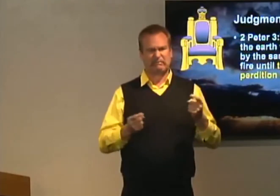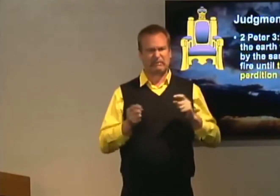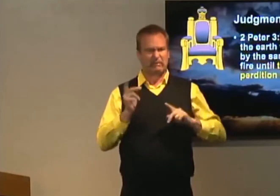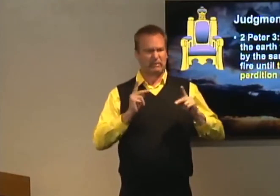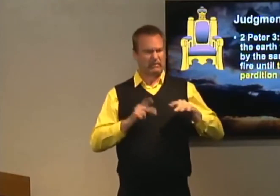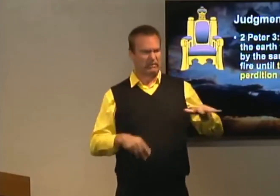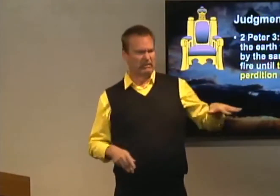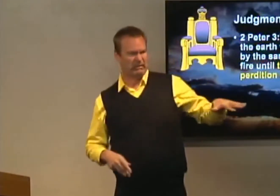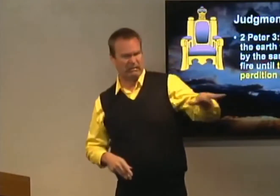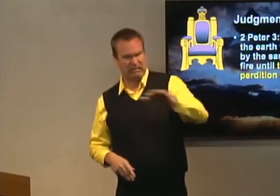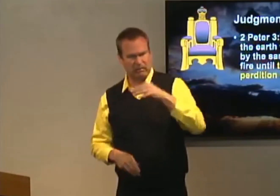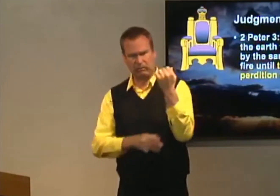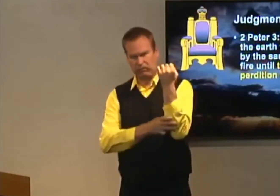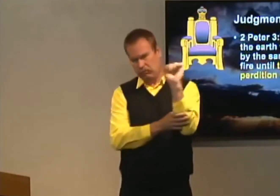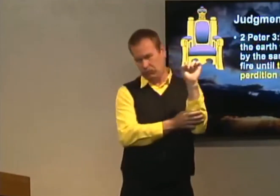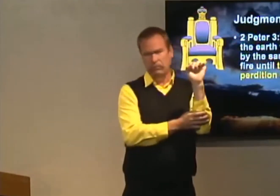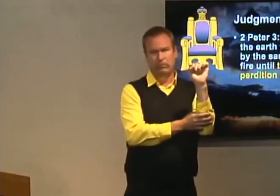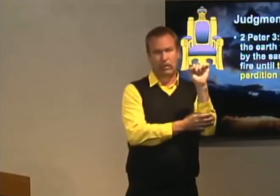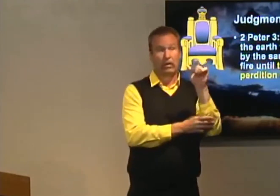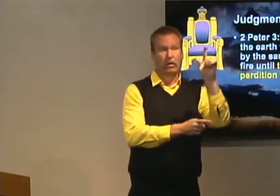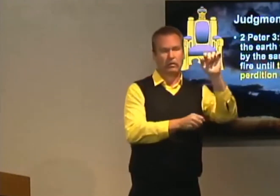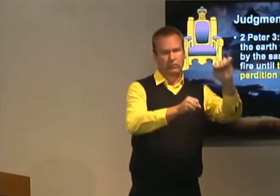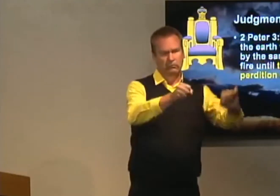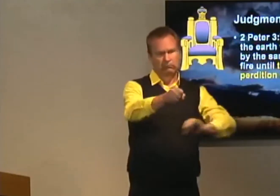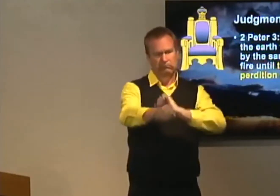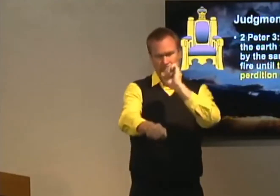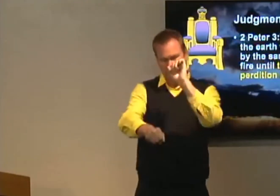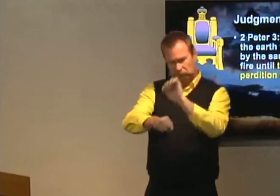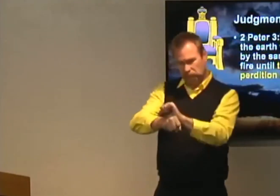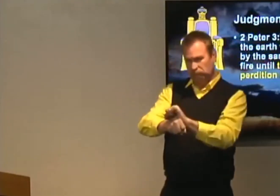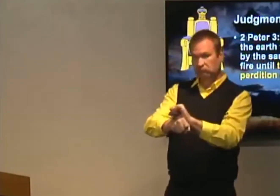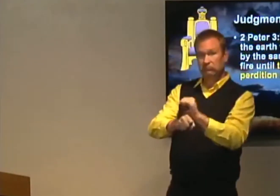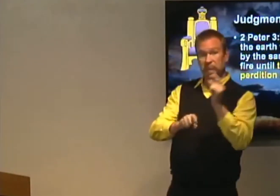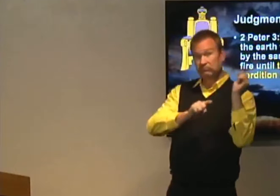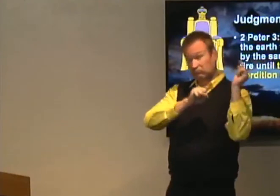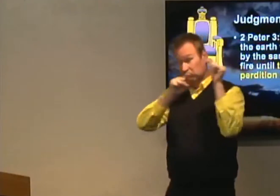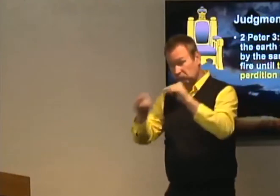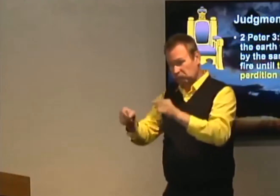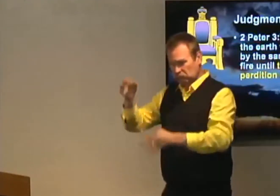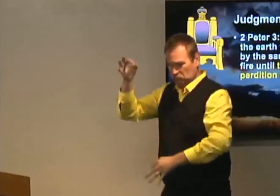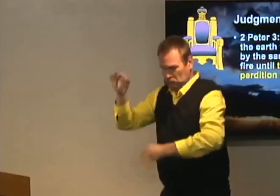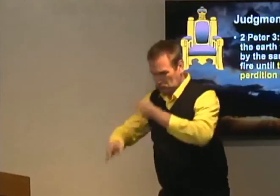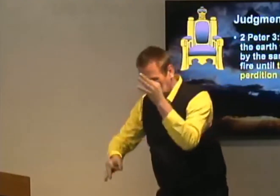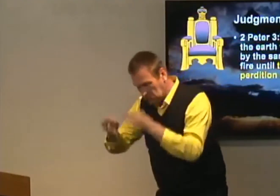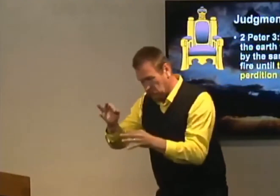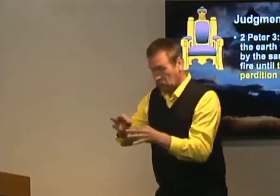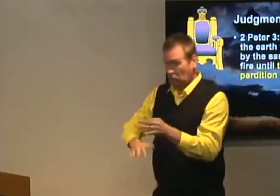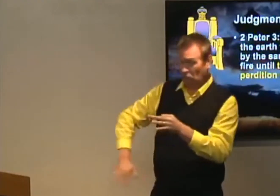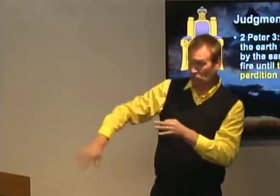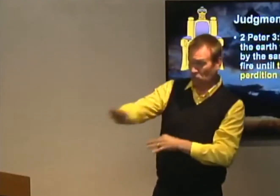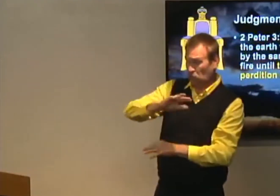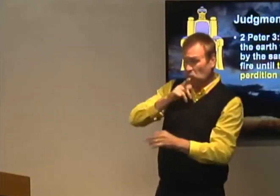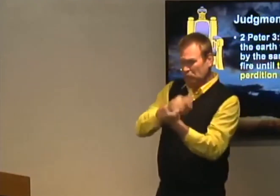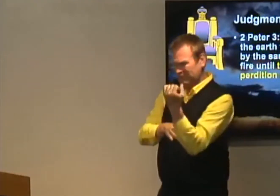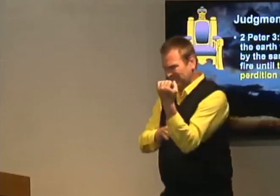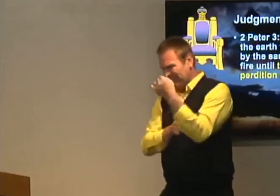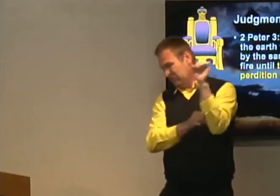Those ungodly men are people who have rebelled against God and continue to live in their sin. They will